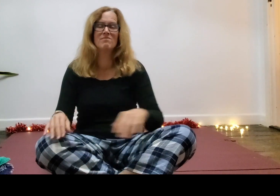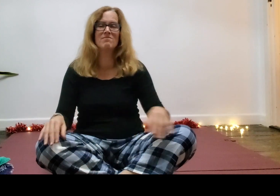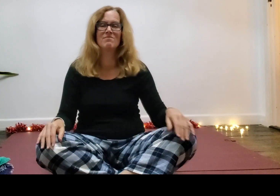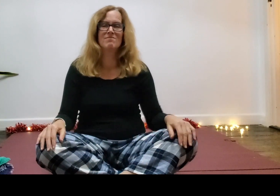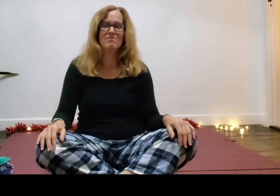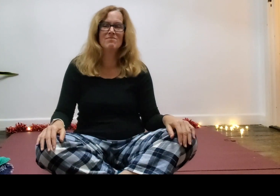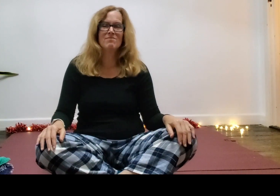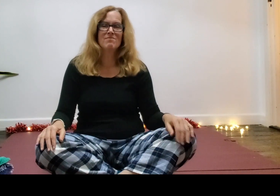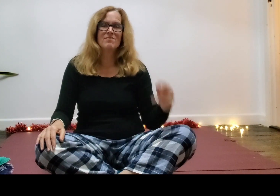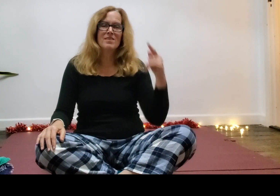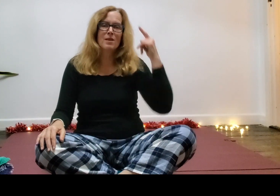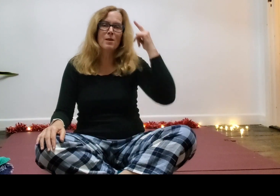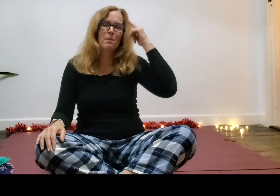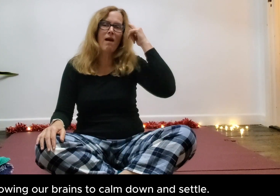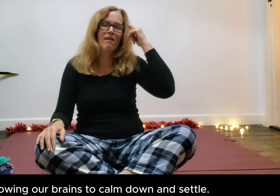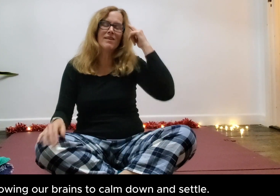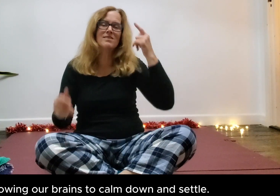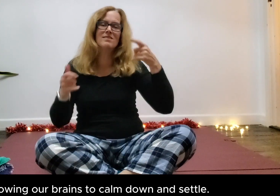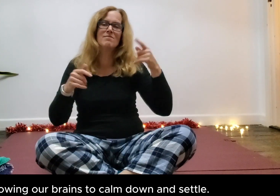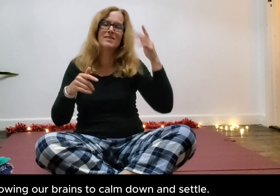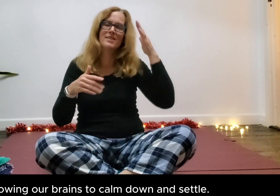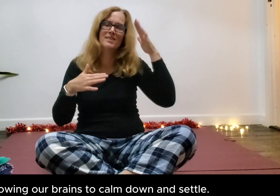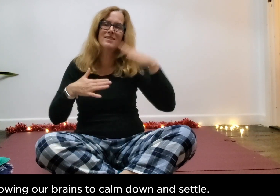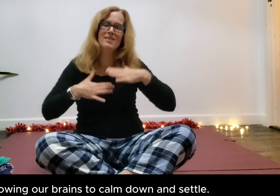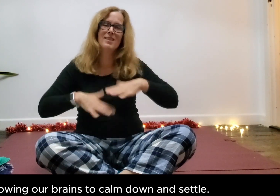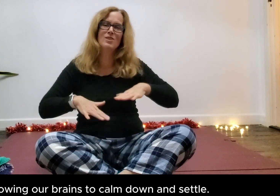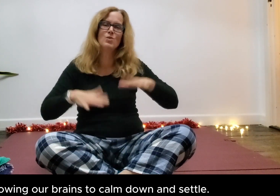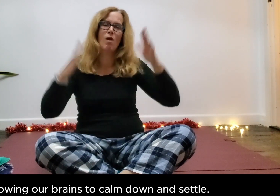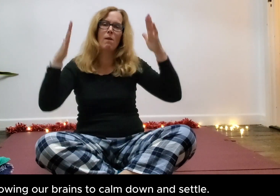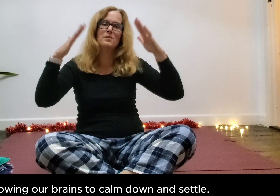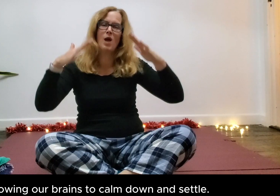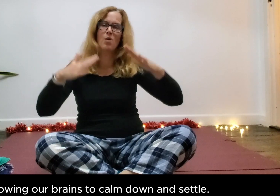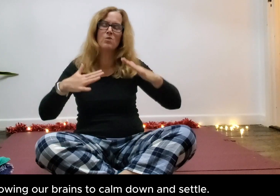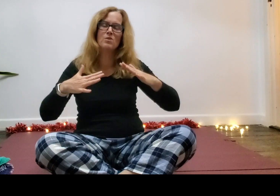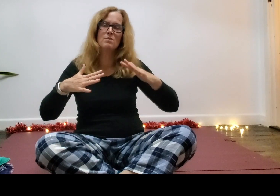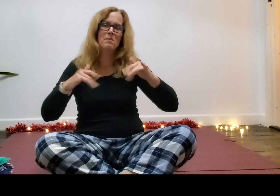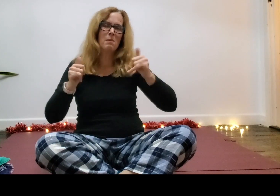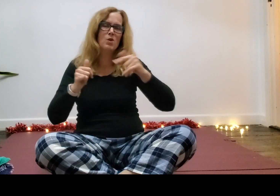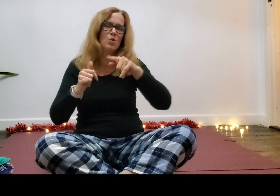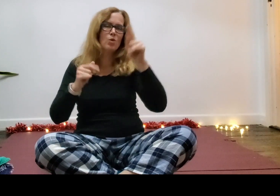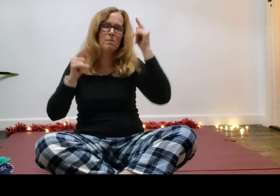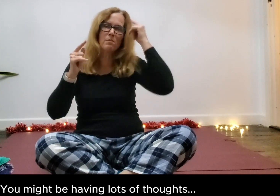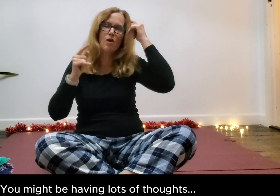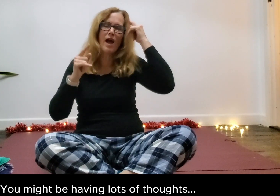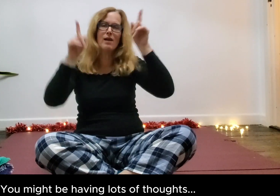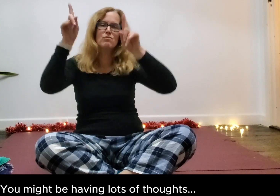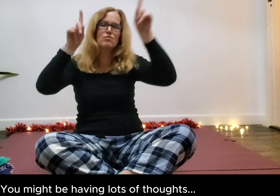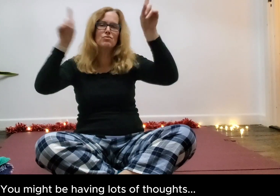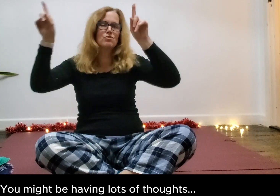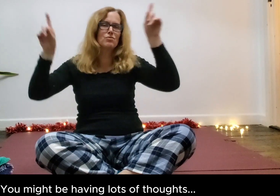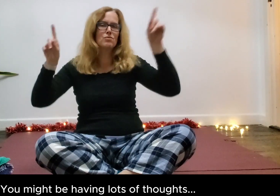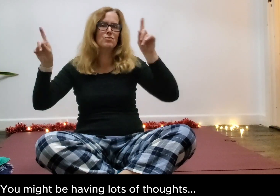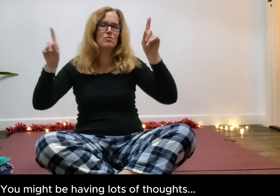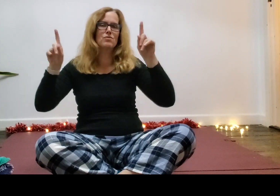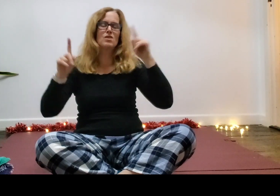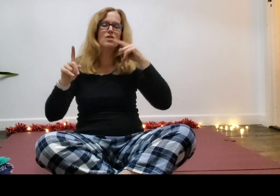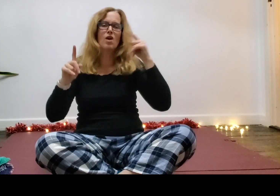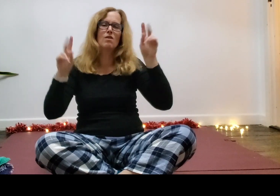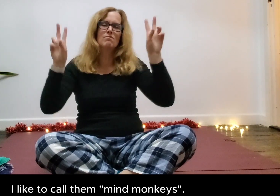away, allowing our brains to calm down and settle. You might be having lots of thoughts. I